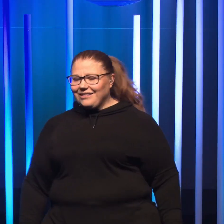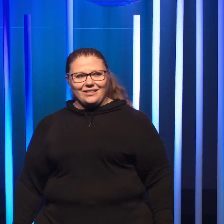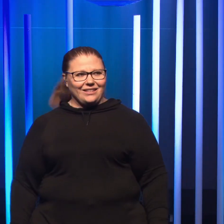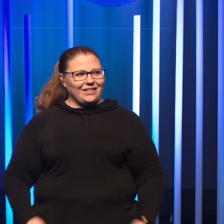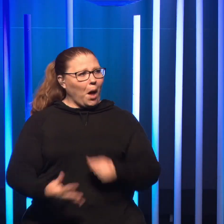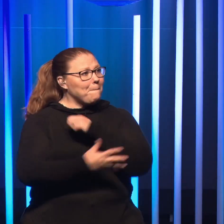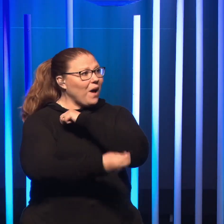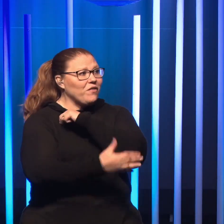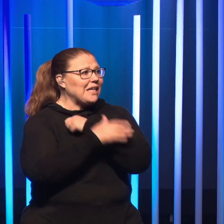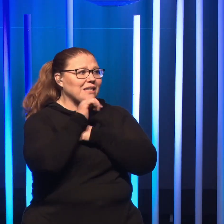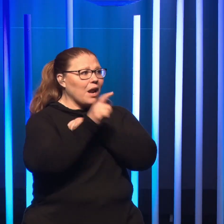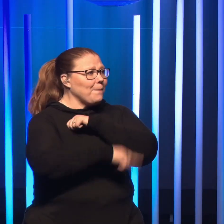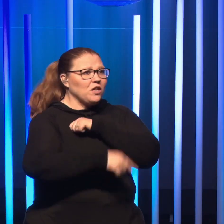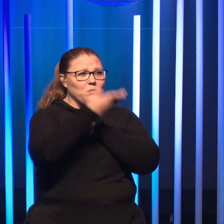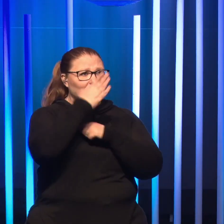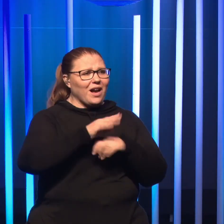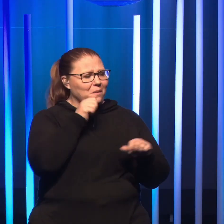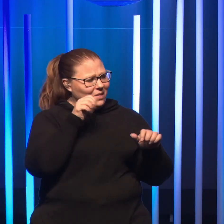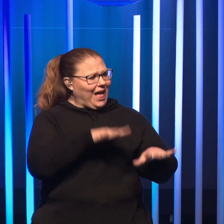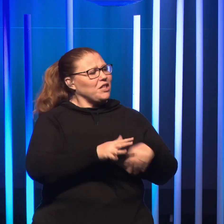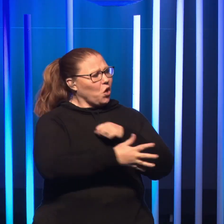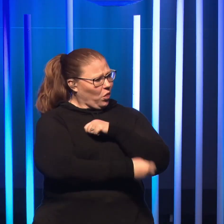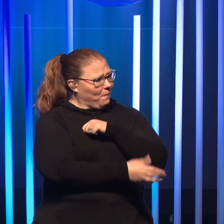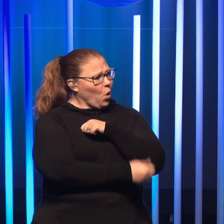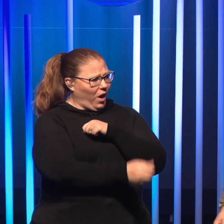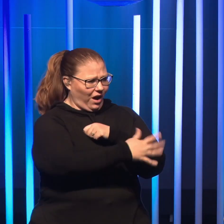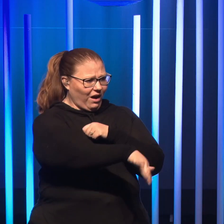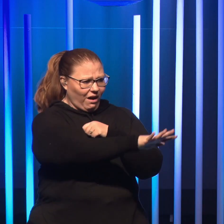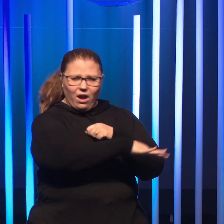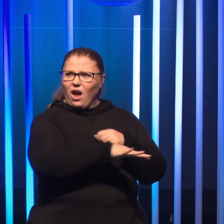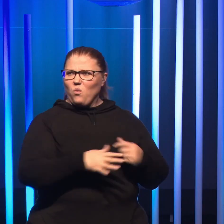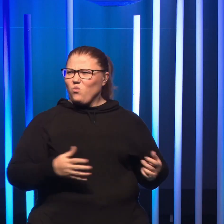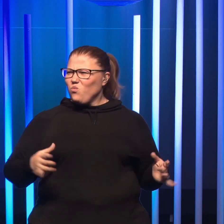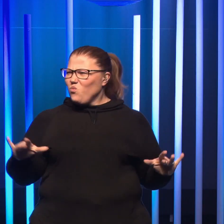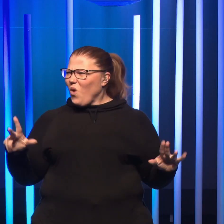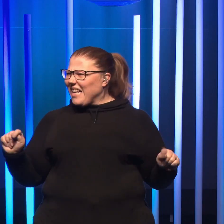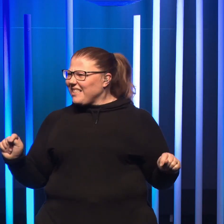Poverty is not a punishment of God. Blessed are the poor. What?